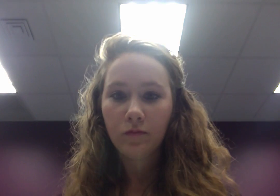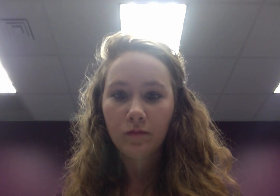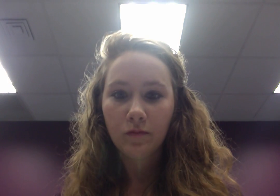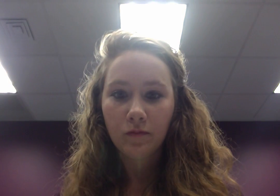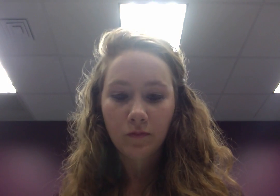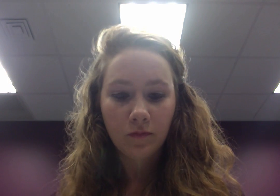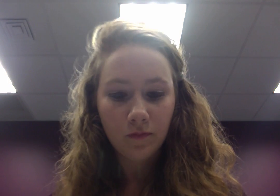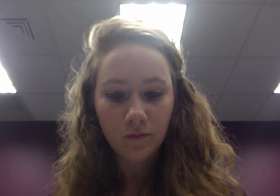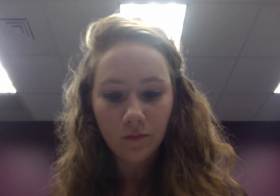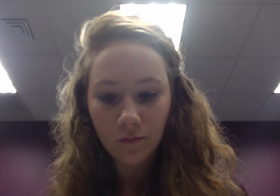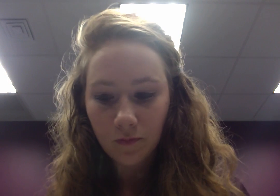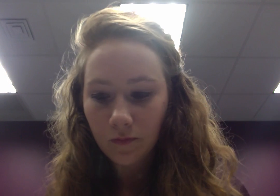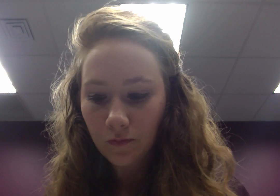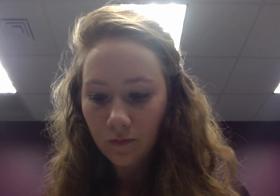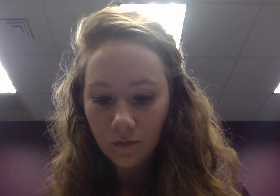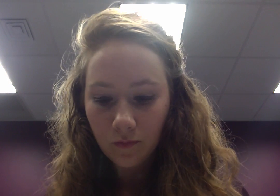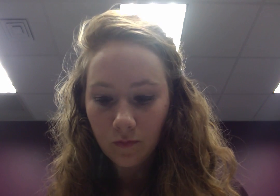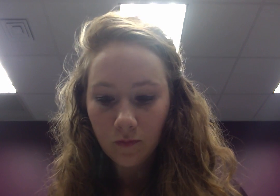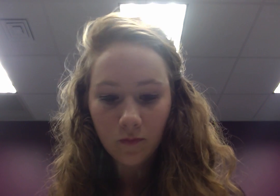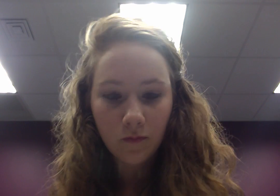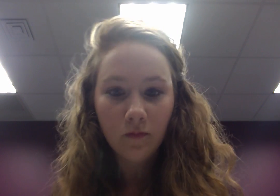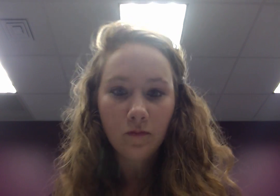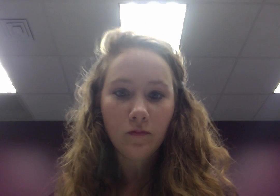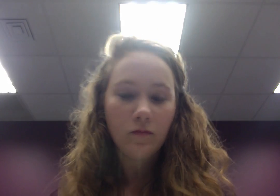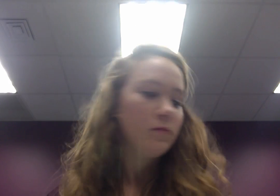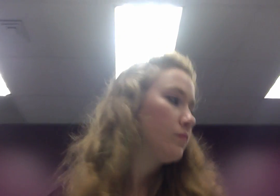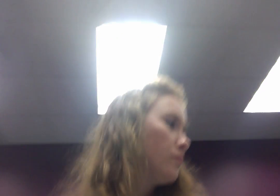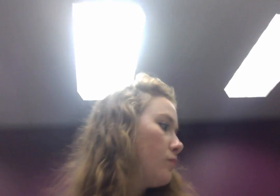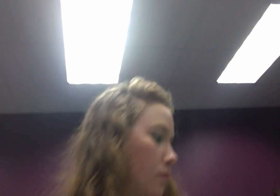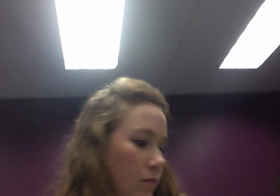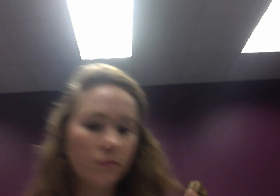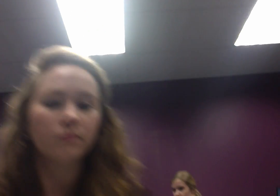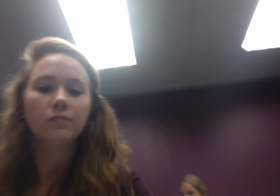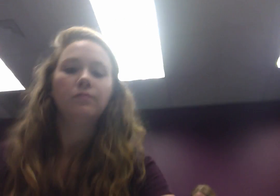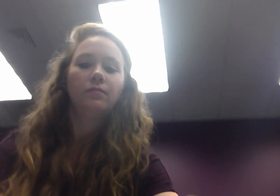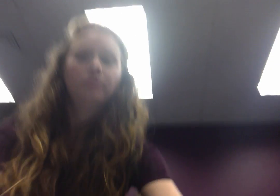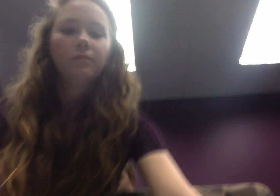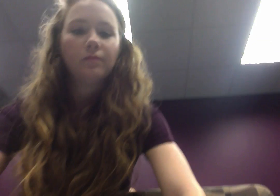command control schema, and we'll have a little chat about that.